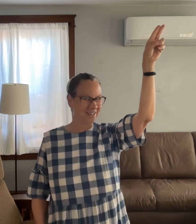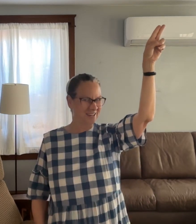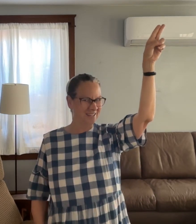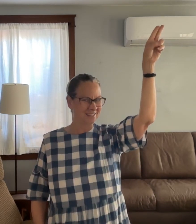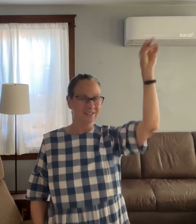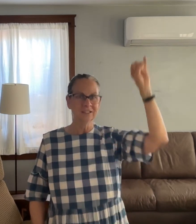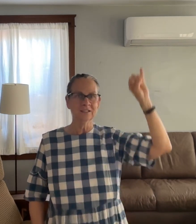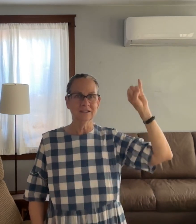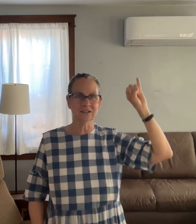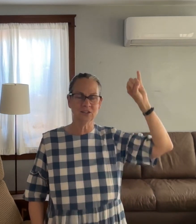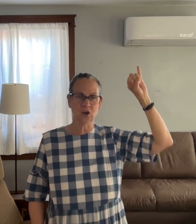neat? So